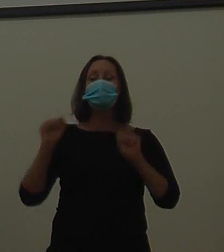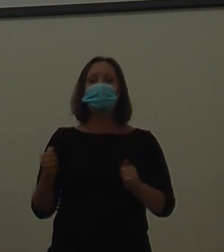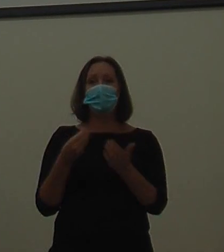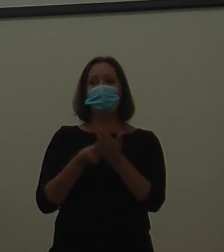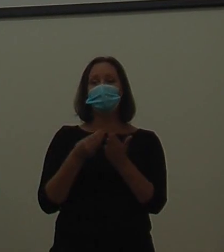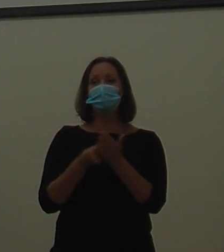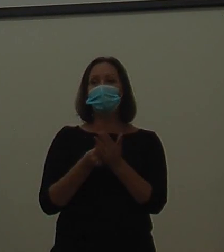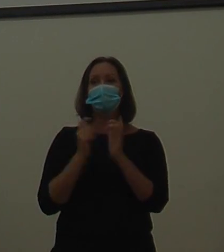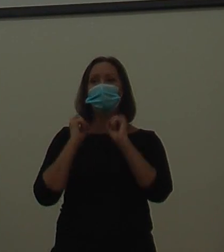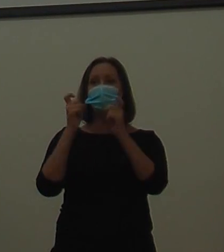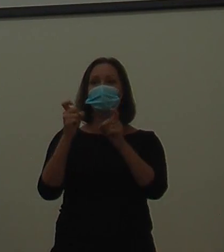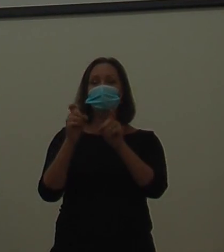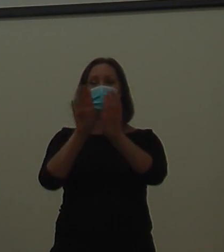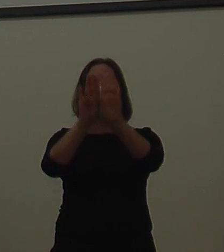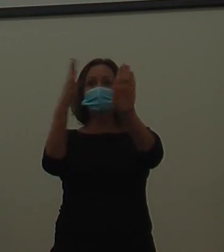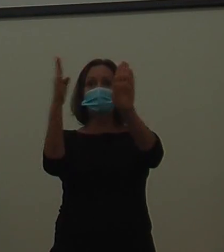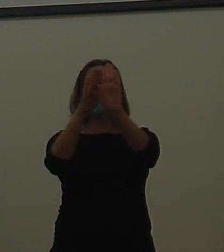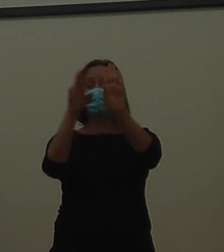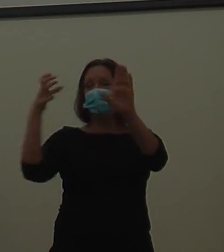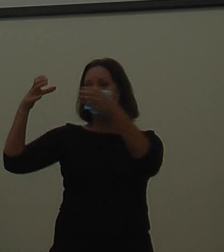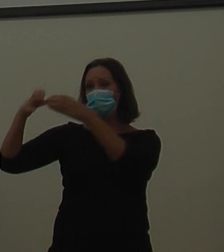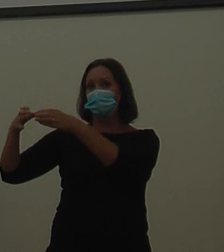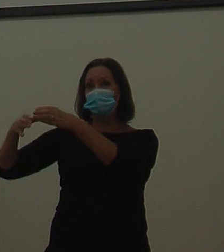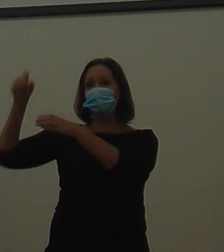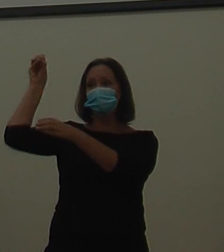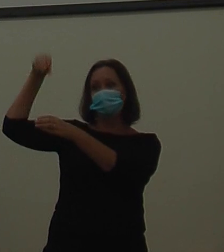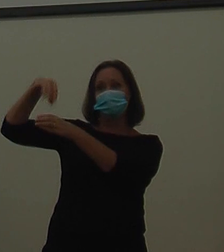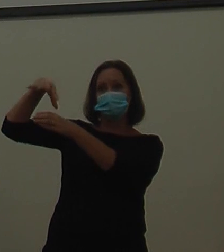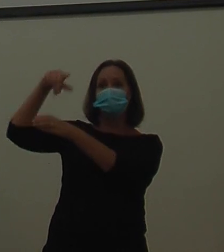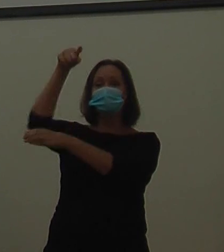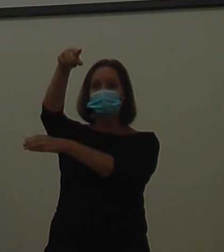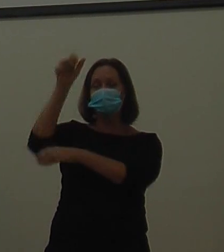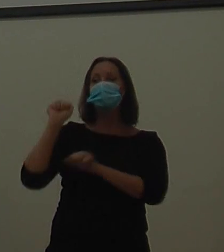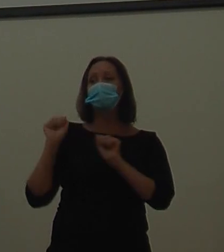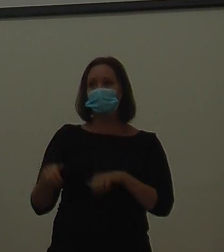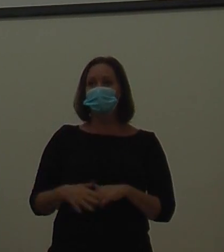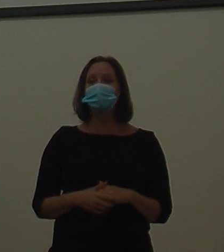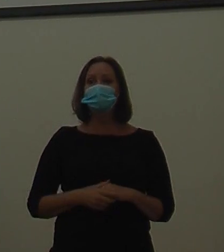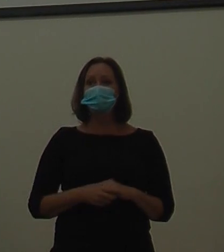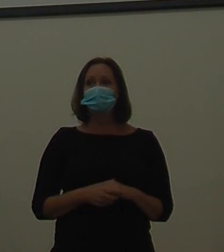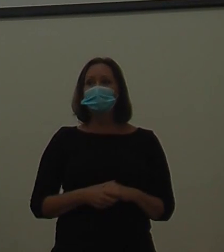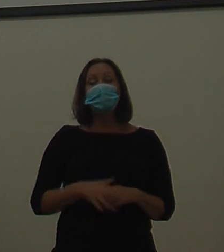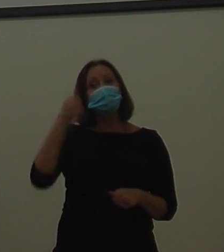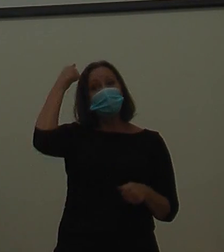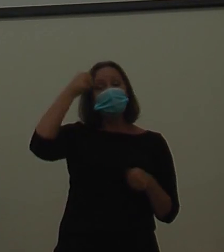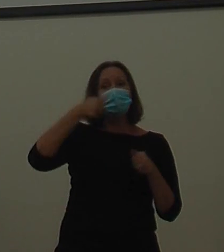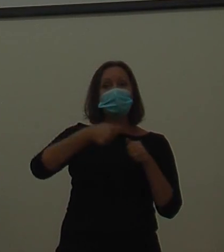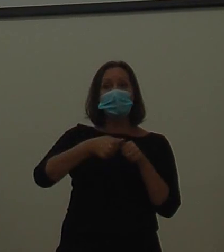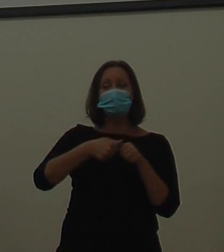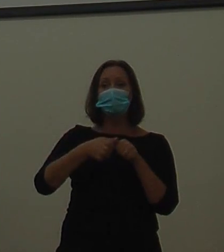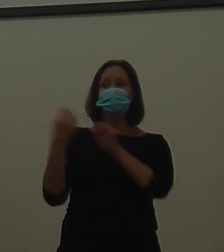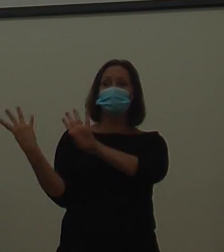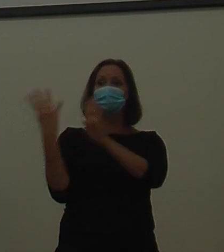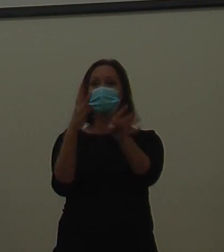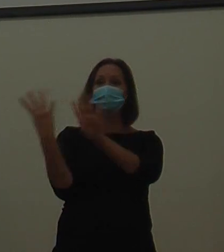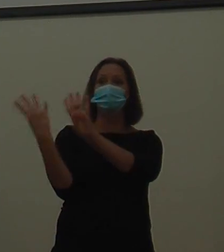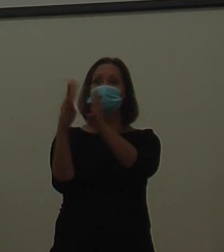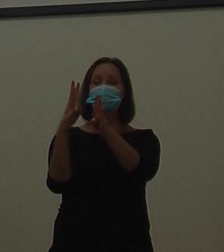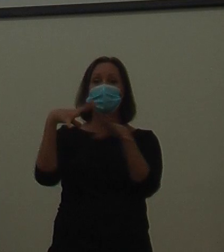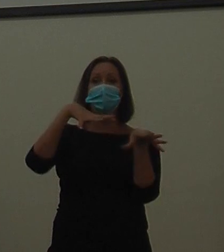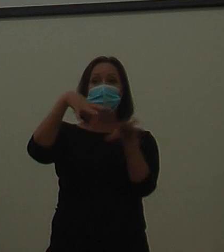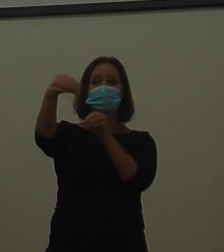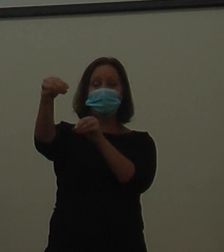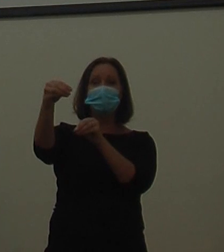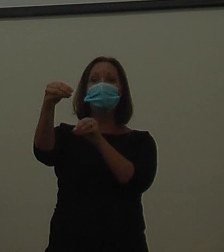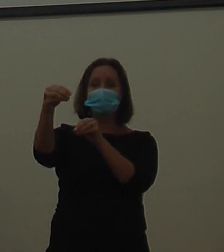to congregate in the foyer. Go ahead and go on out. We're trying to be safe and keep our 6 feet